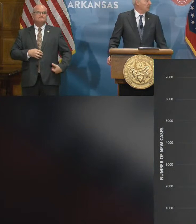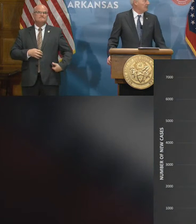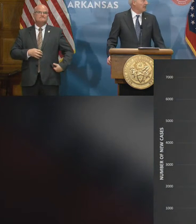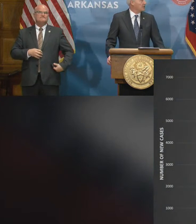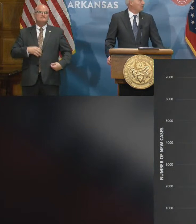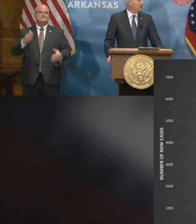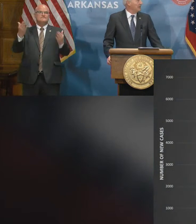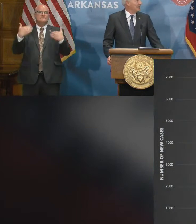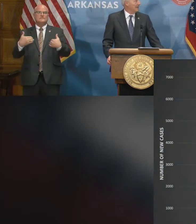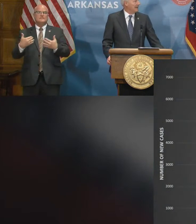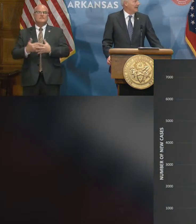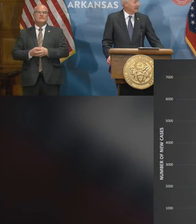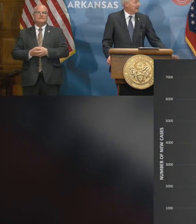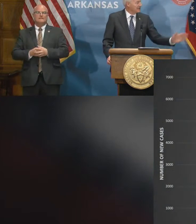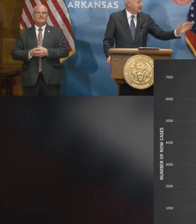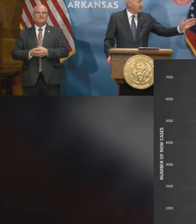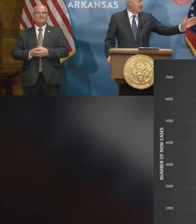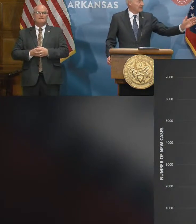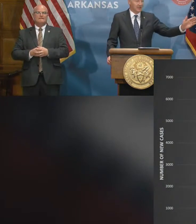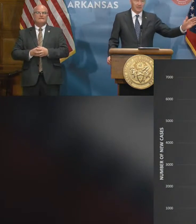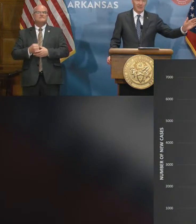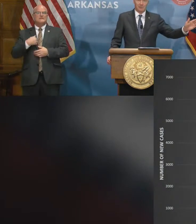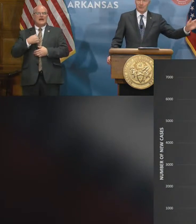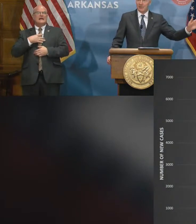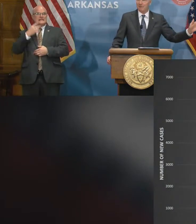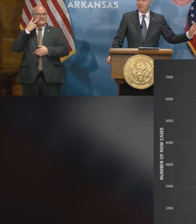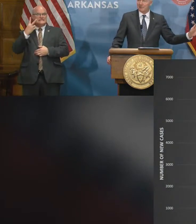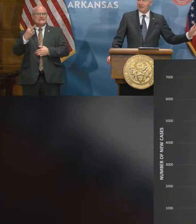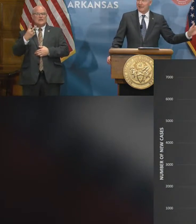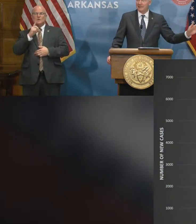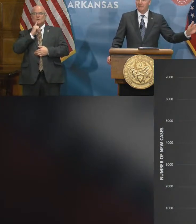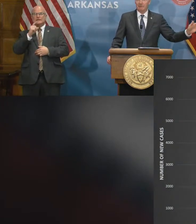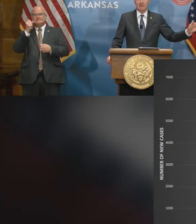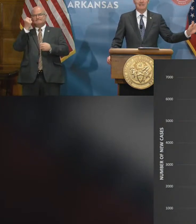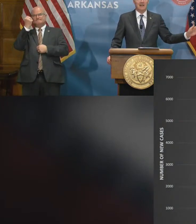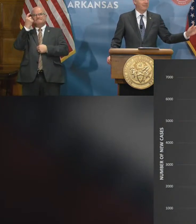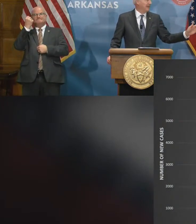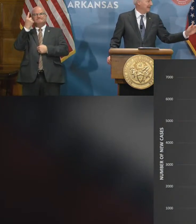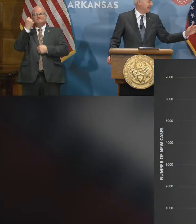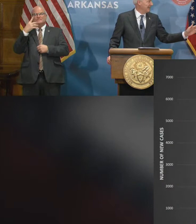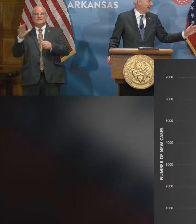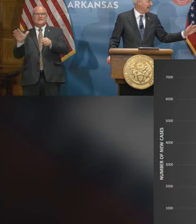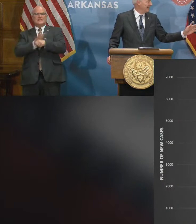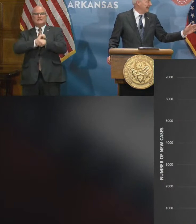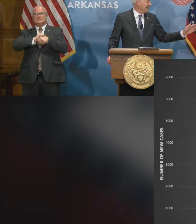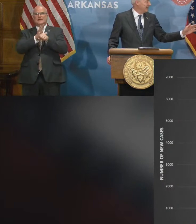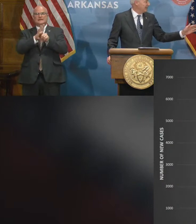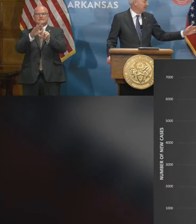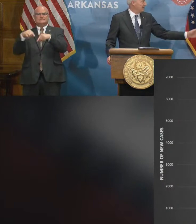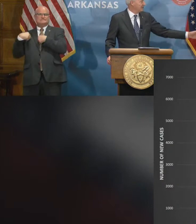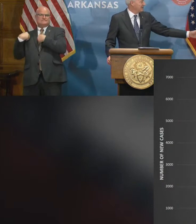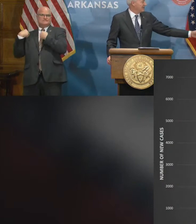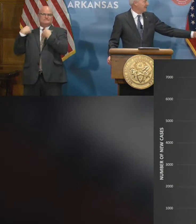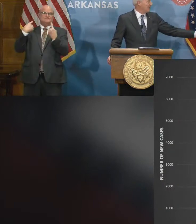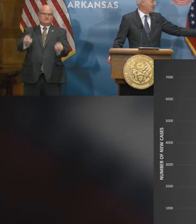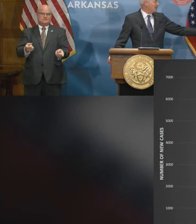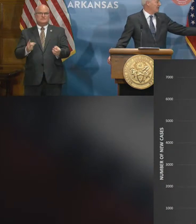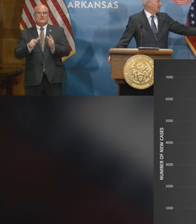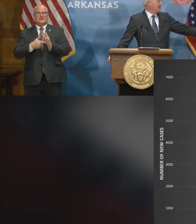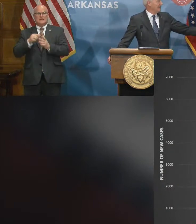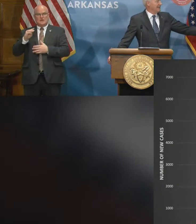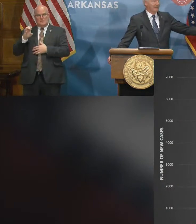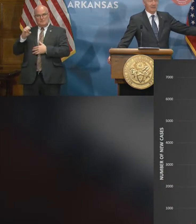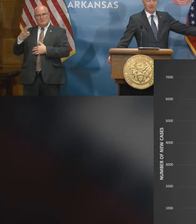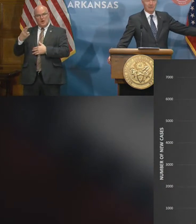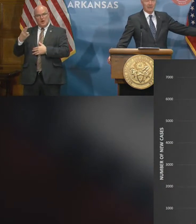then if you go to the next one, I like to see this because this puts it in perspective of the entire pandemic. And so this is